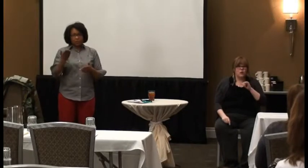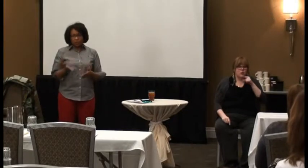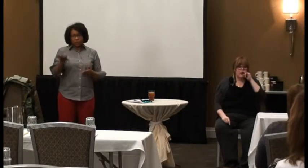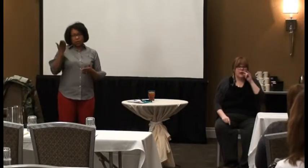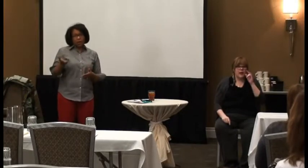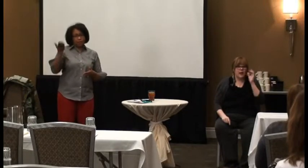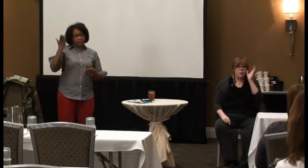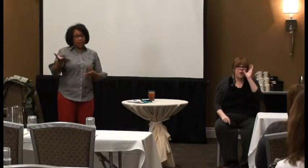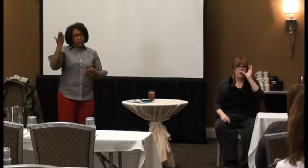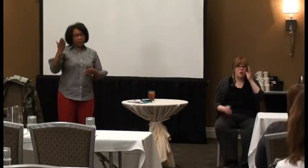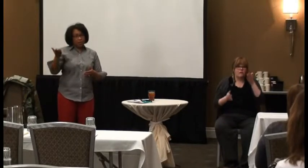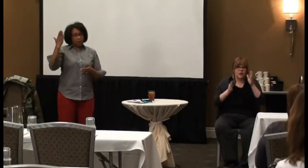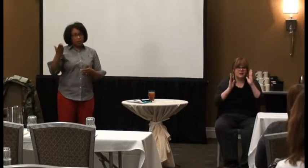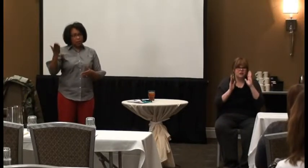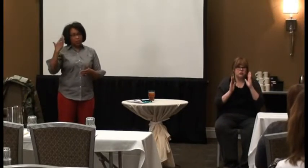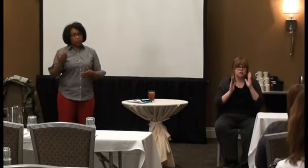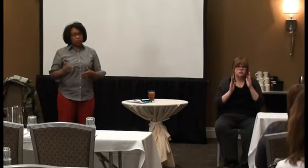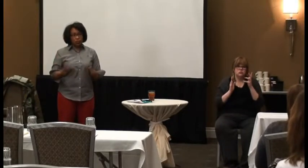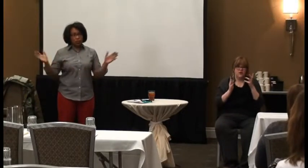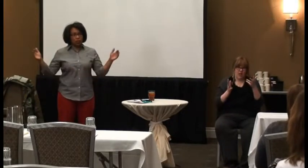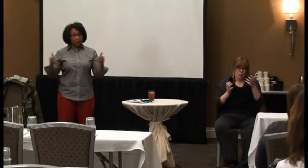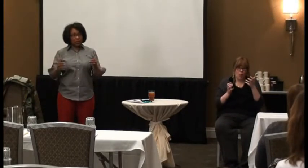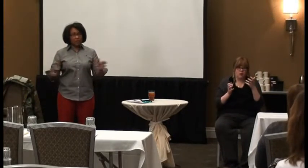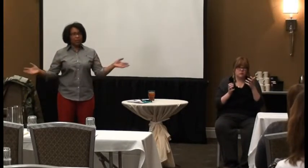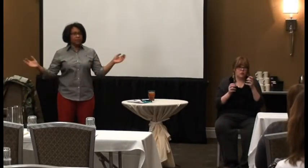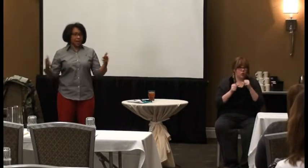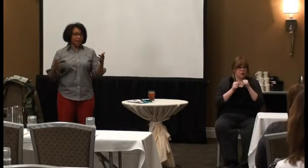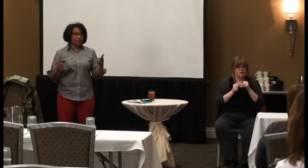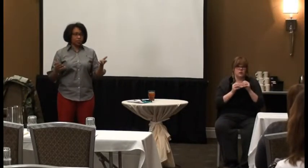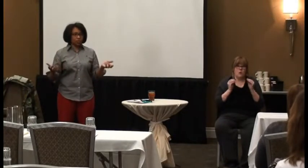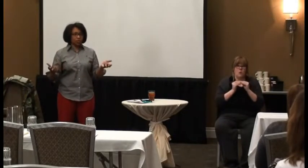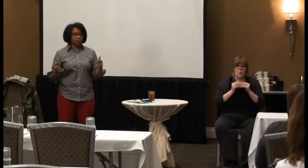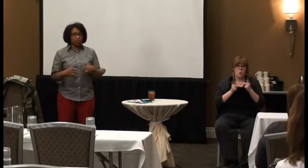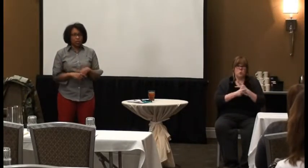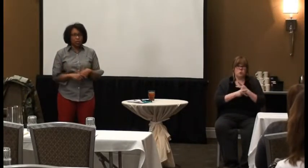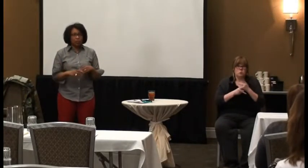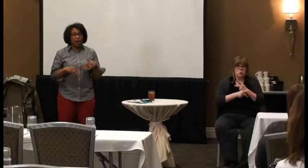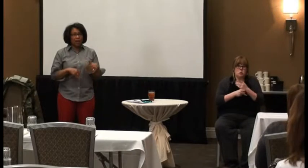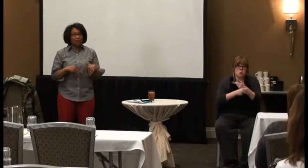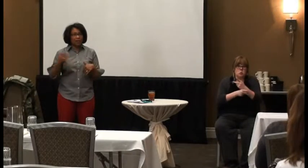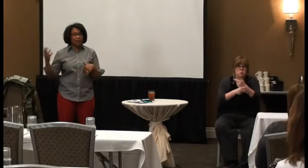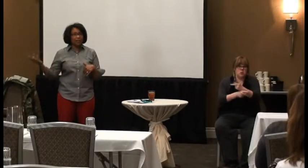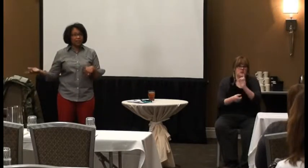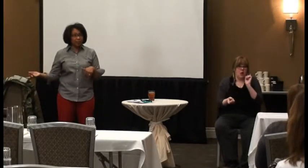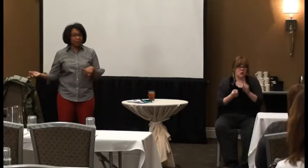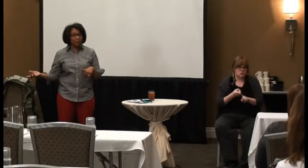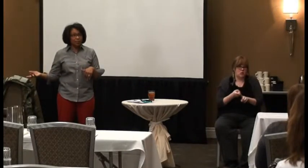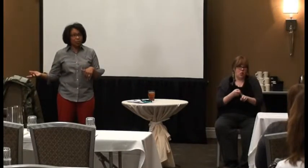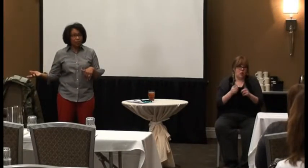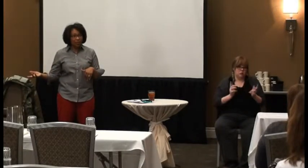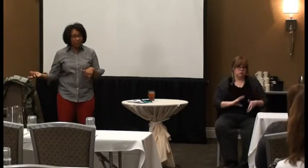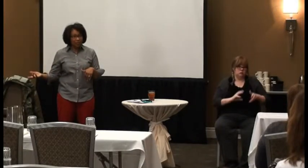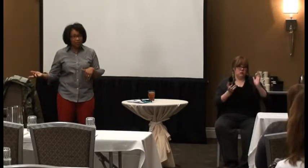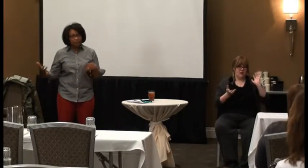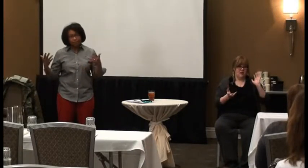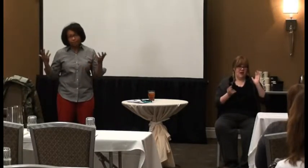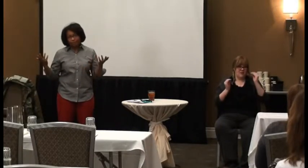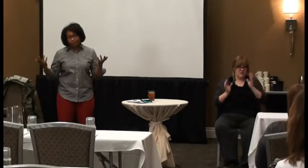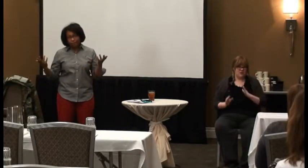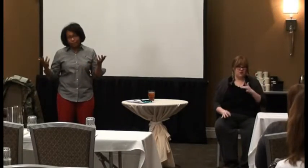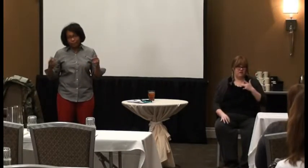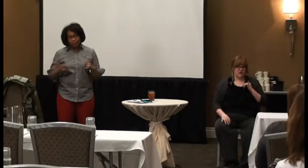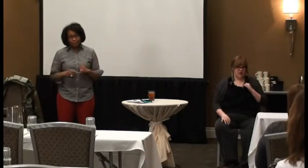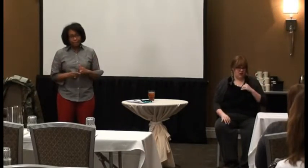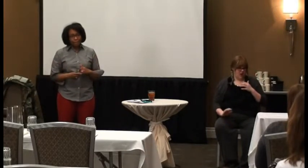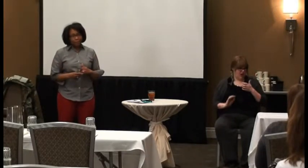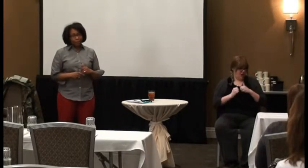they're going to just continue to up that until you are in, and then it's out of control, and you're thinking, well, how do we let it get to this point? So